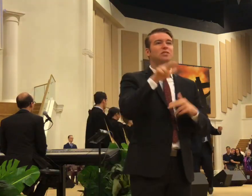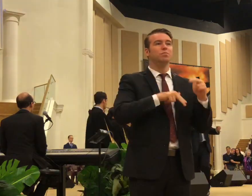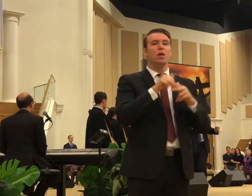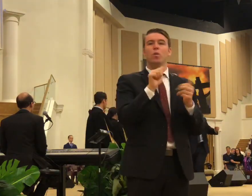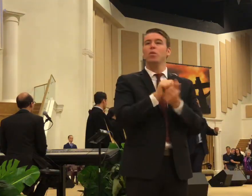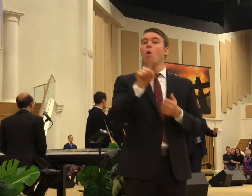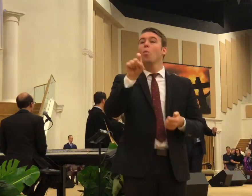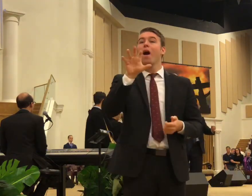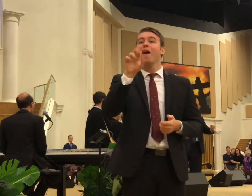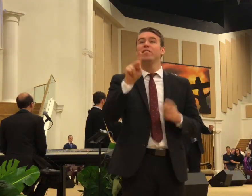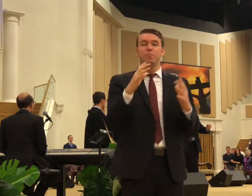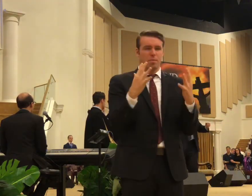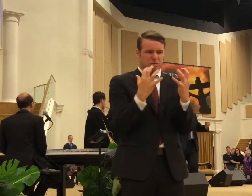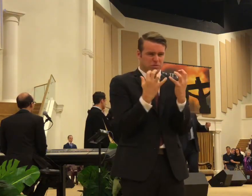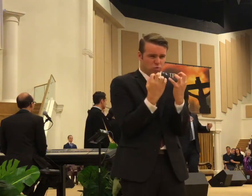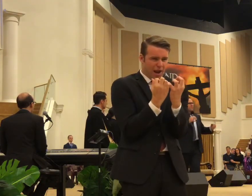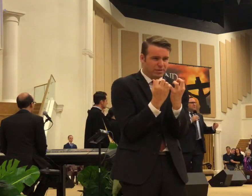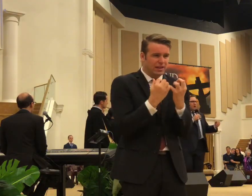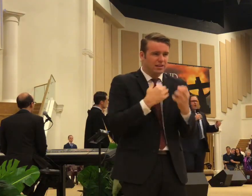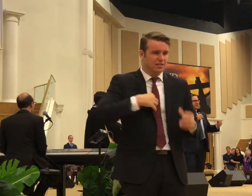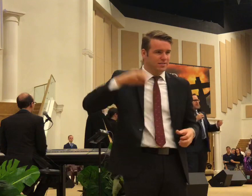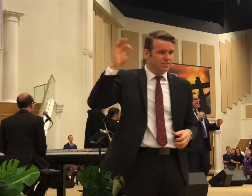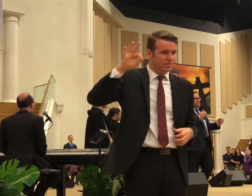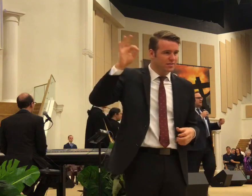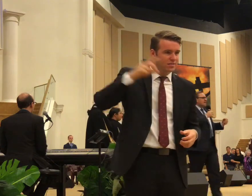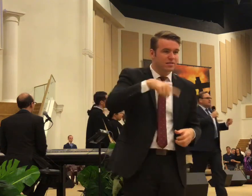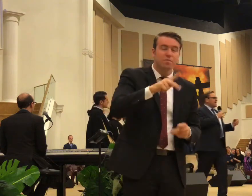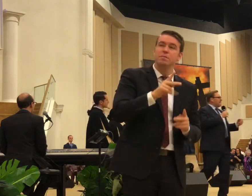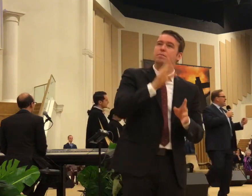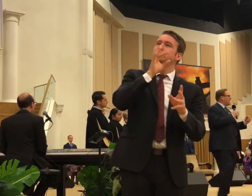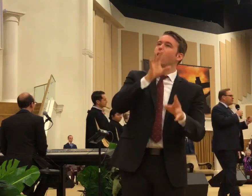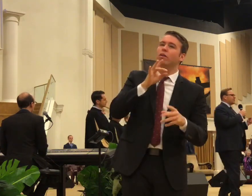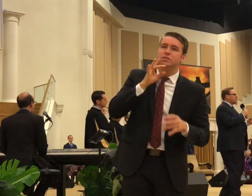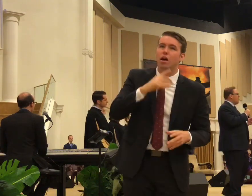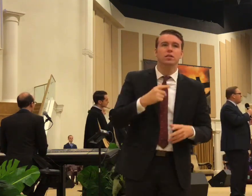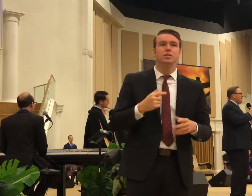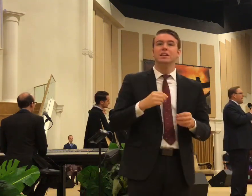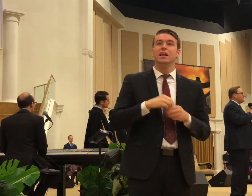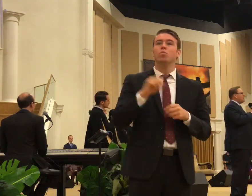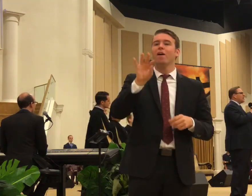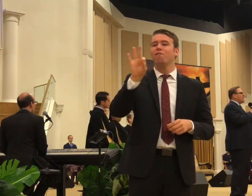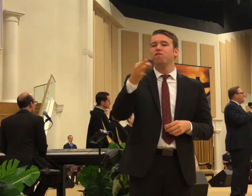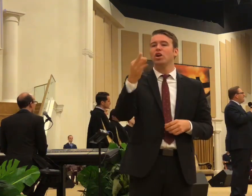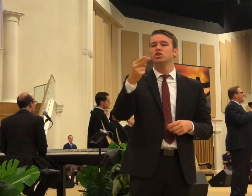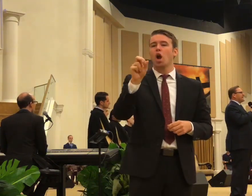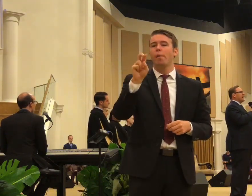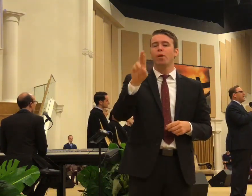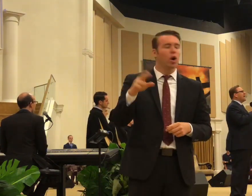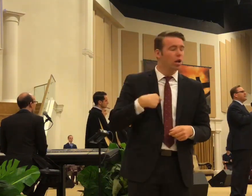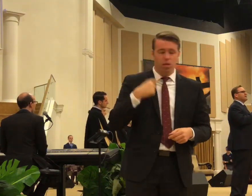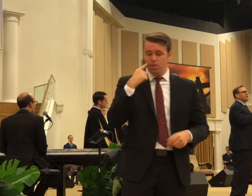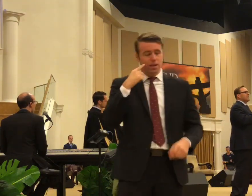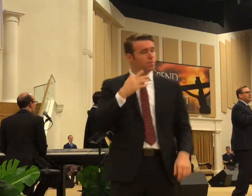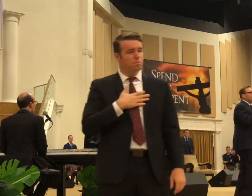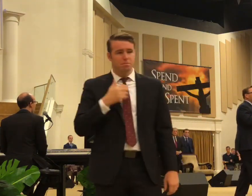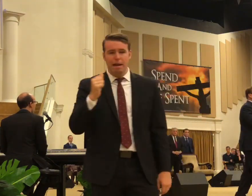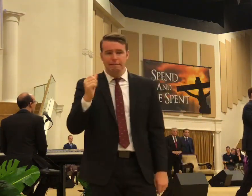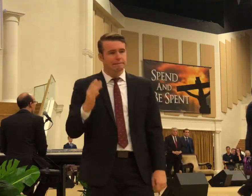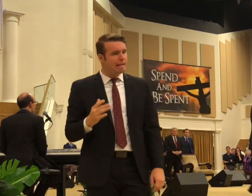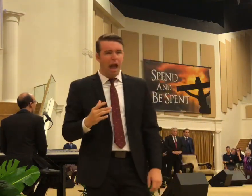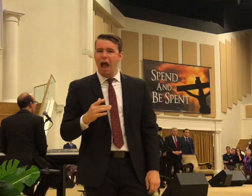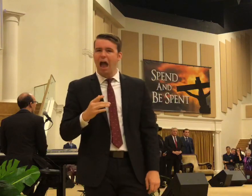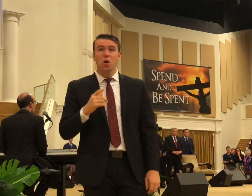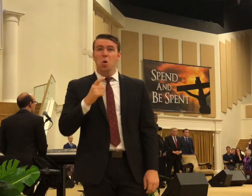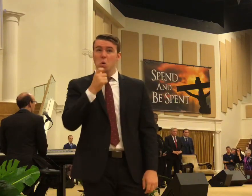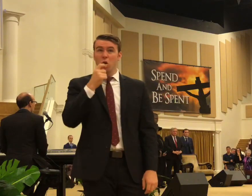150 people crammed in there and people talking in tongues and saying in French Harbor. And I'm going, "My God, who